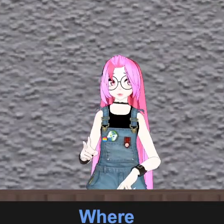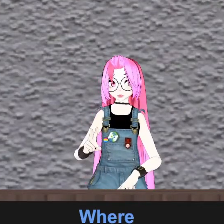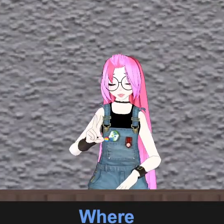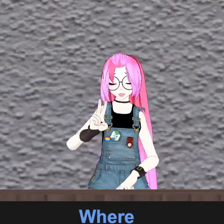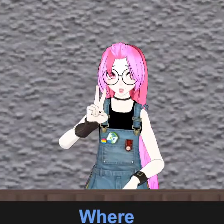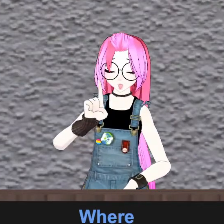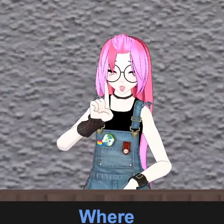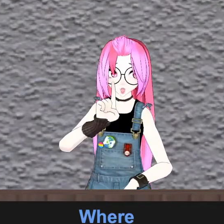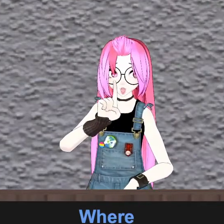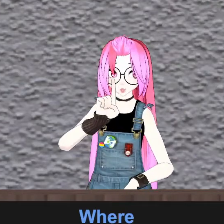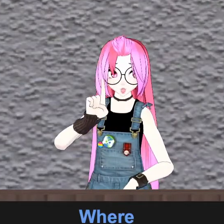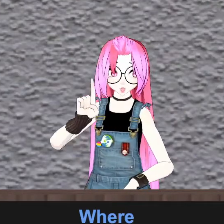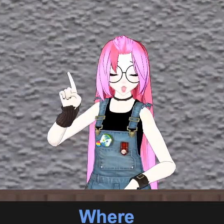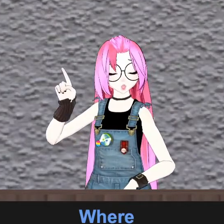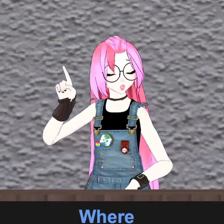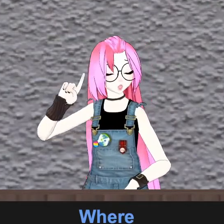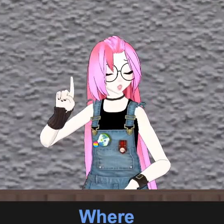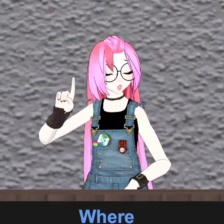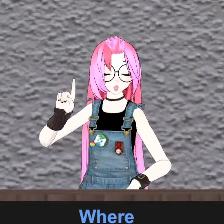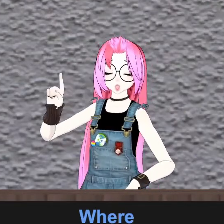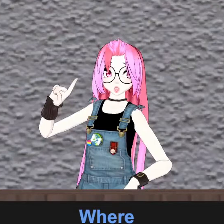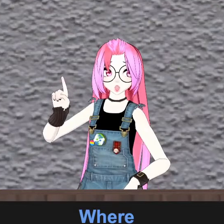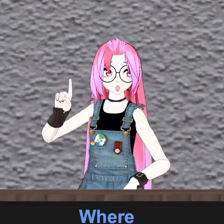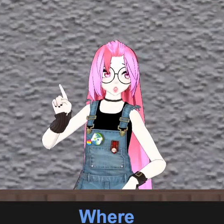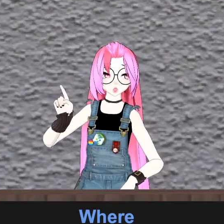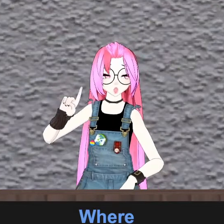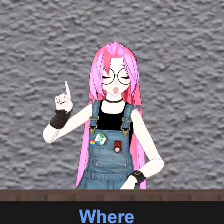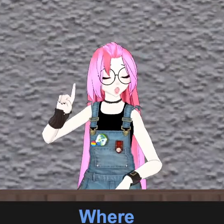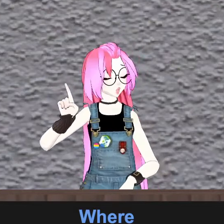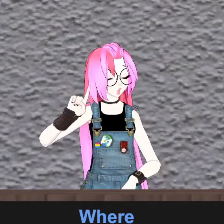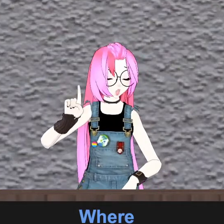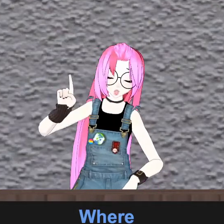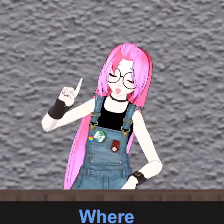Next one is where. You're going to have a pointed finger right next to your side of your head and you're wiggling it. Huh?